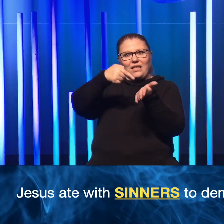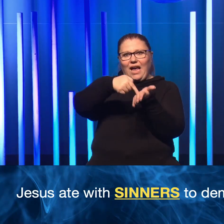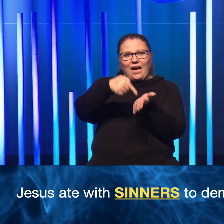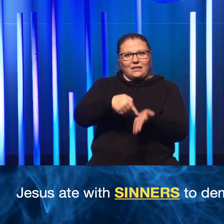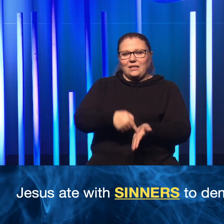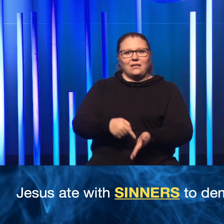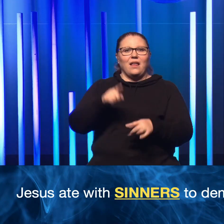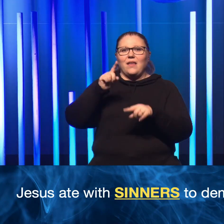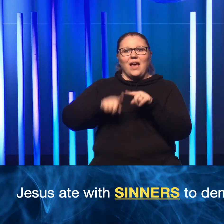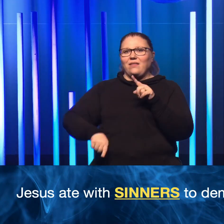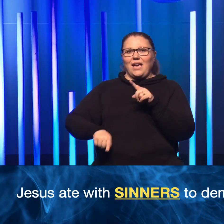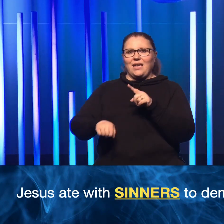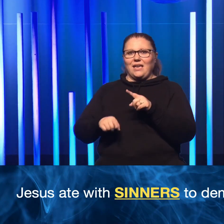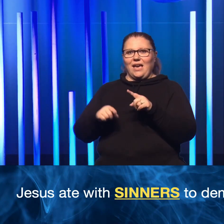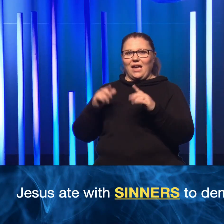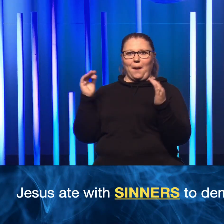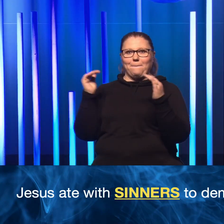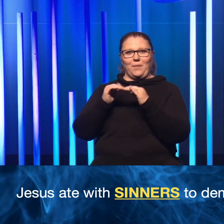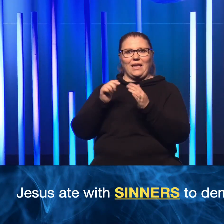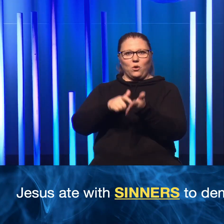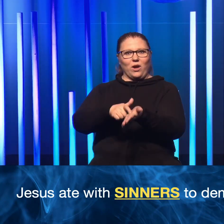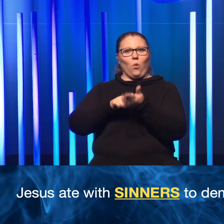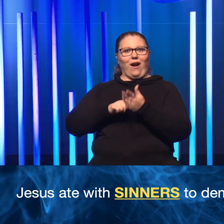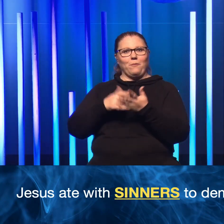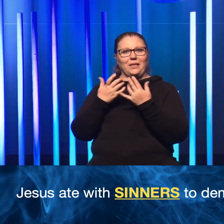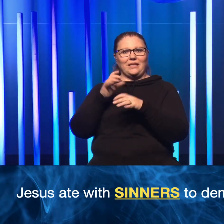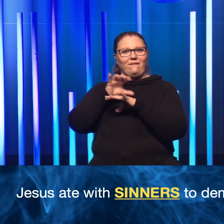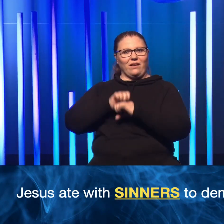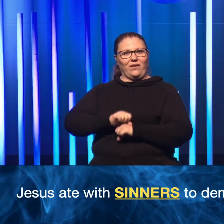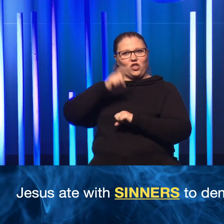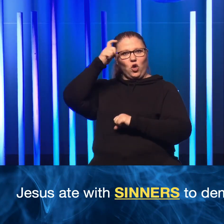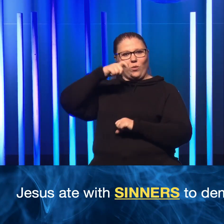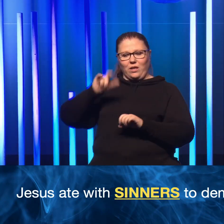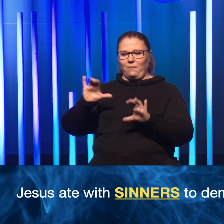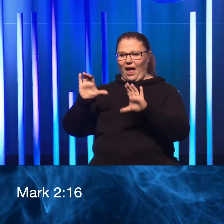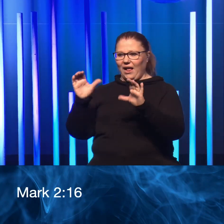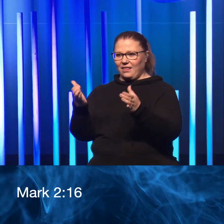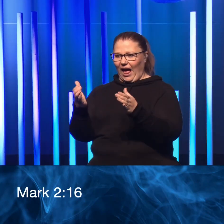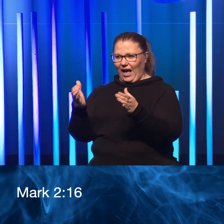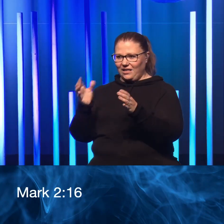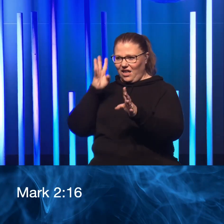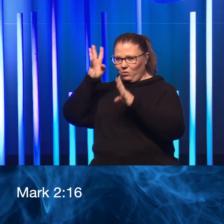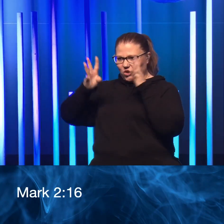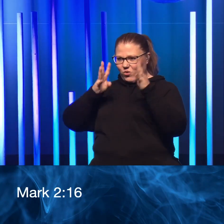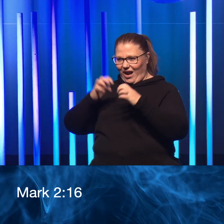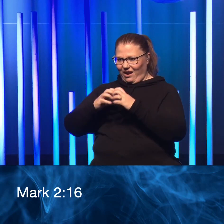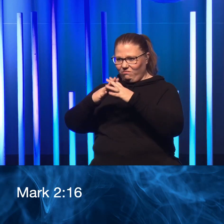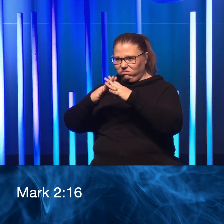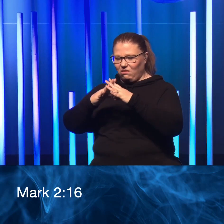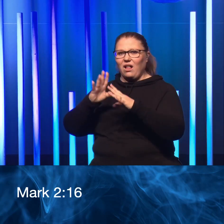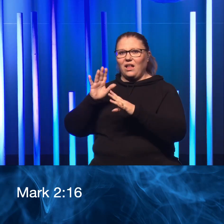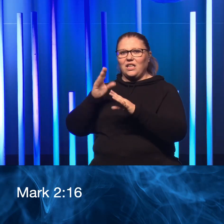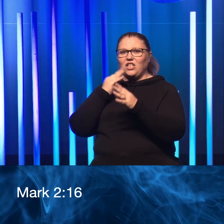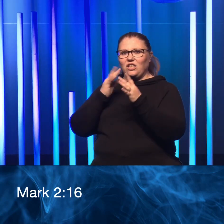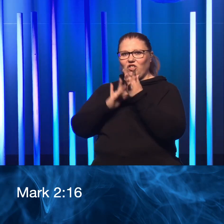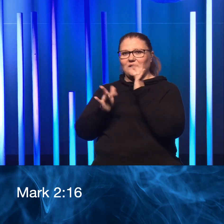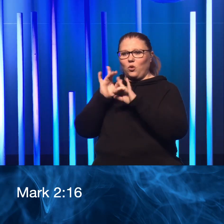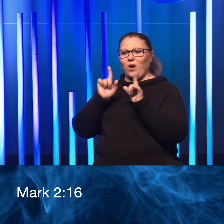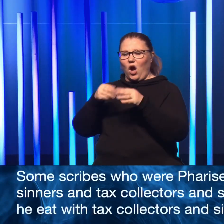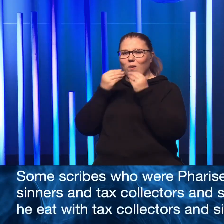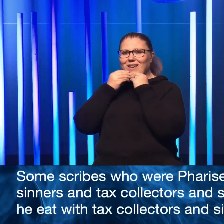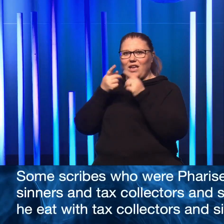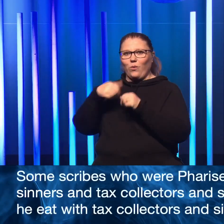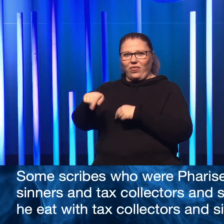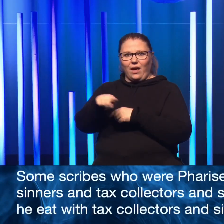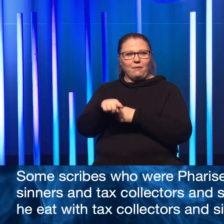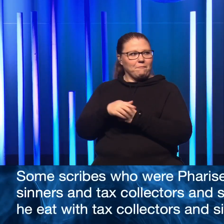requirements of conventional wisdom. So this class that was created, Jesus would go and eat with them. In Mark chapter 2, verse 16, Mark says that